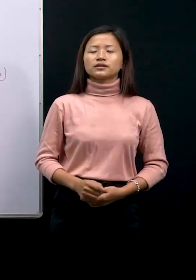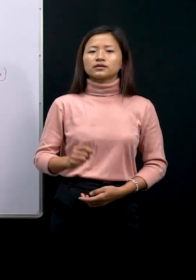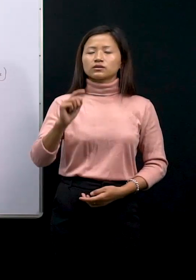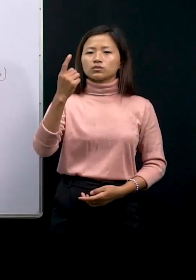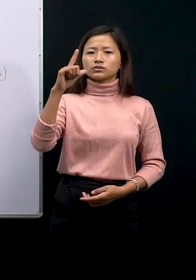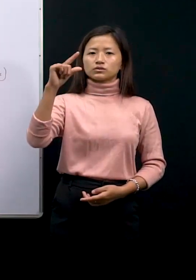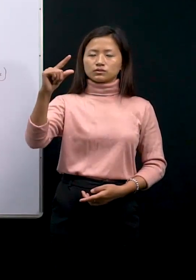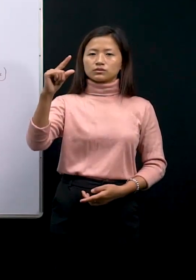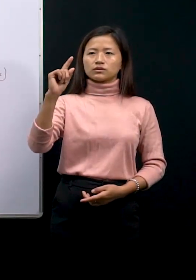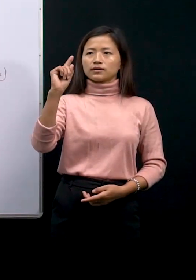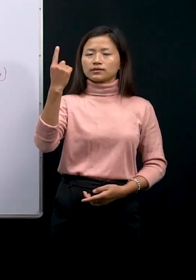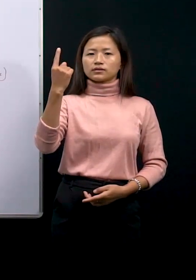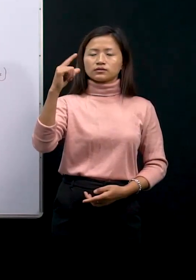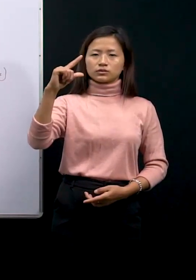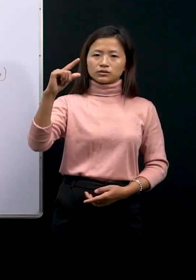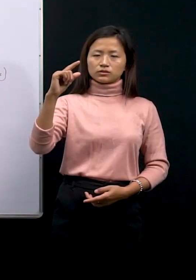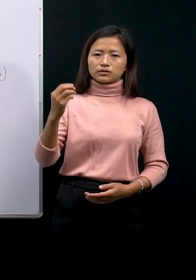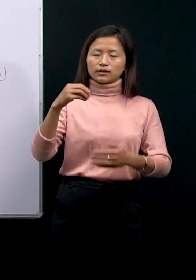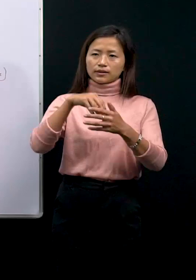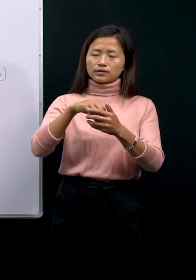3. In place of angle 1, shall I write angle 2?